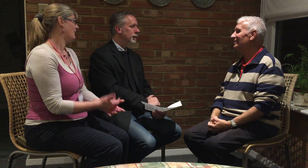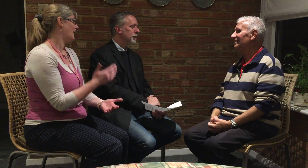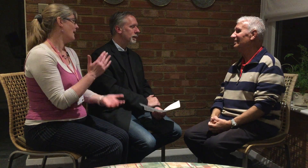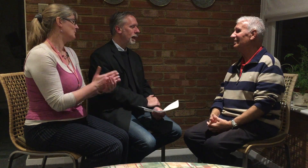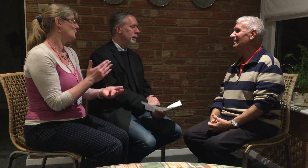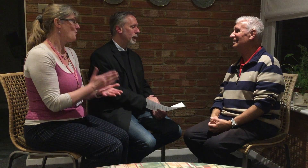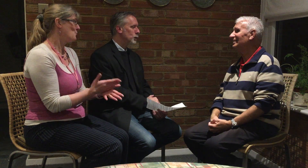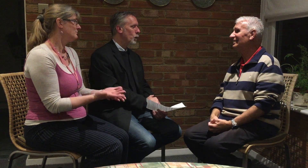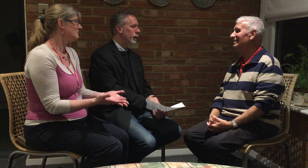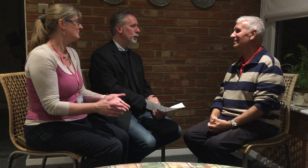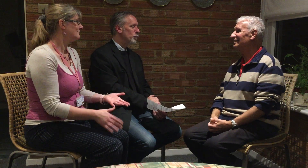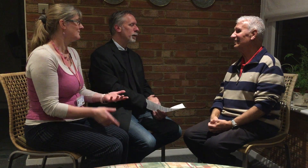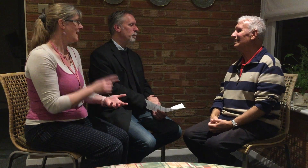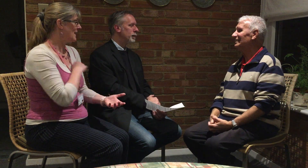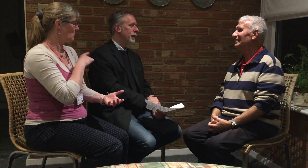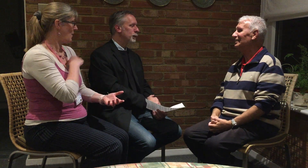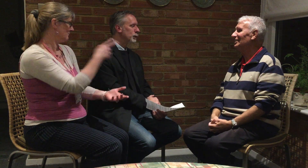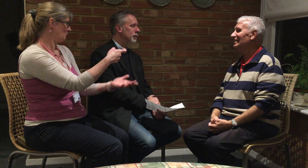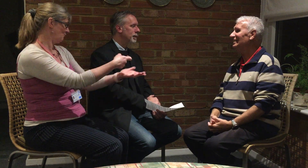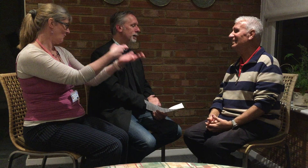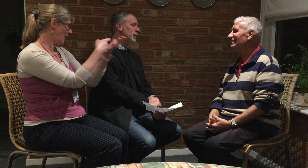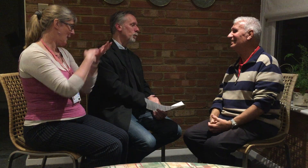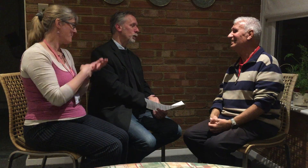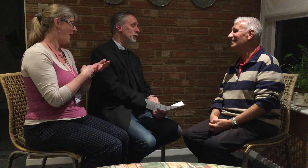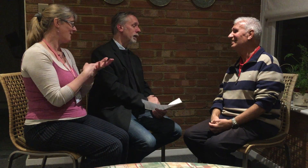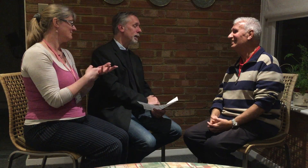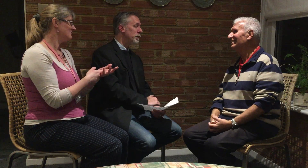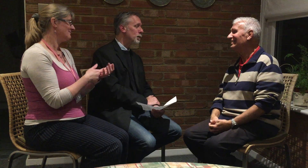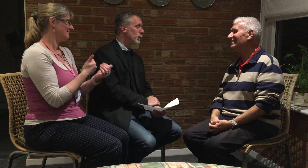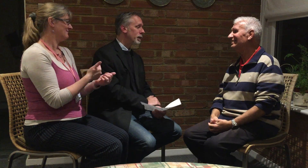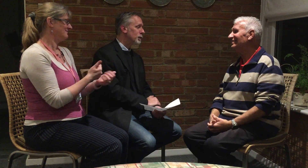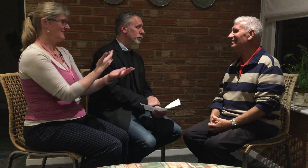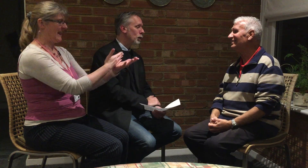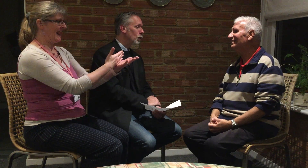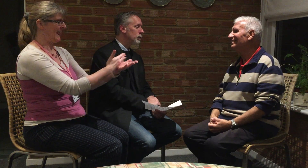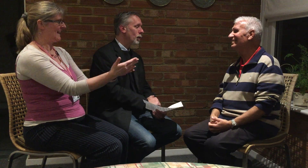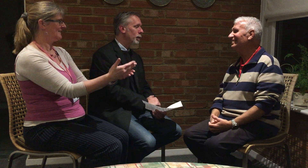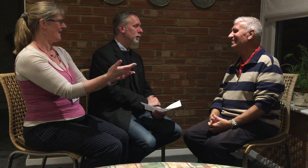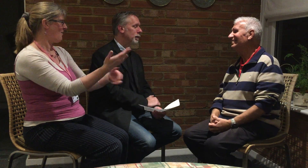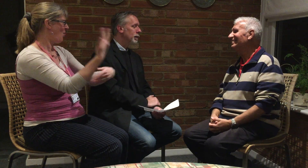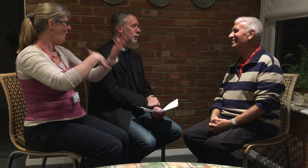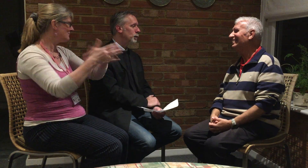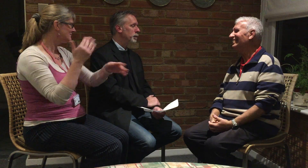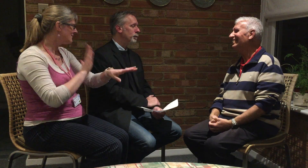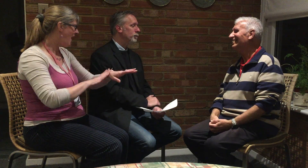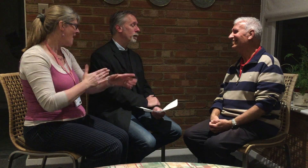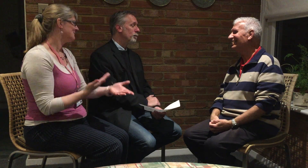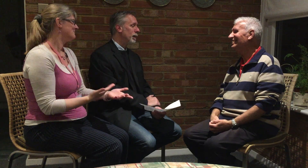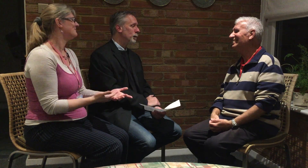is, and that's why your recommendation, as someone who's clearly been doing this for a long time, would be very valuable.